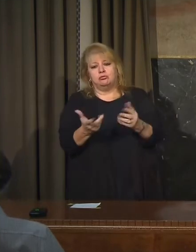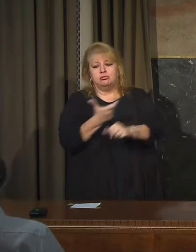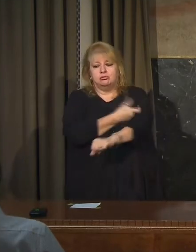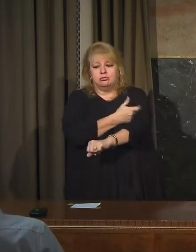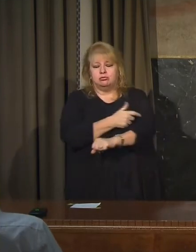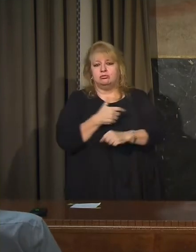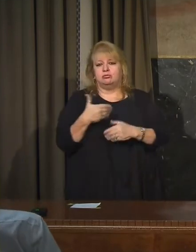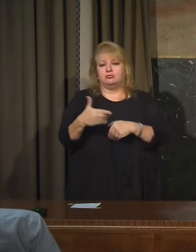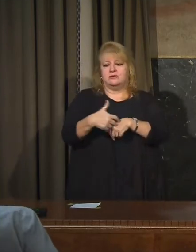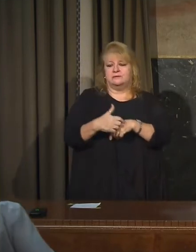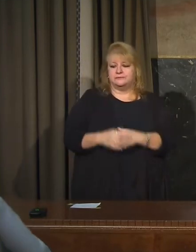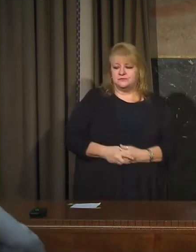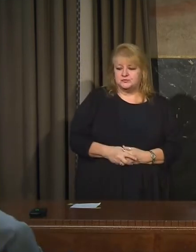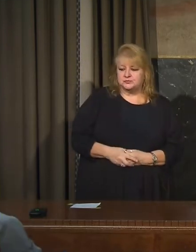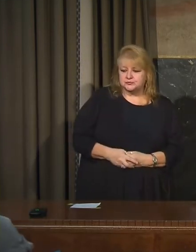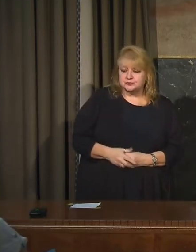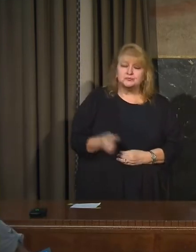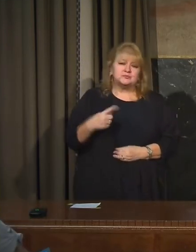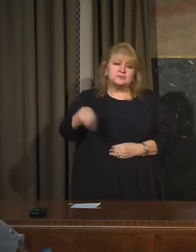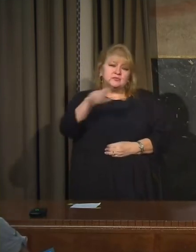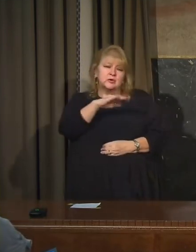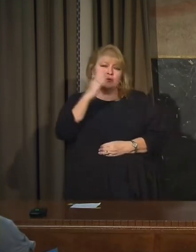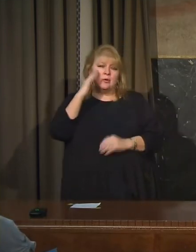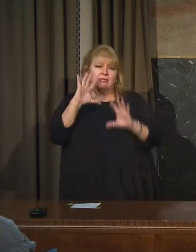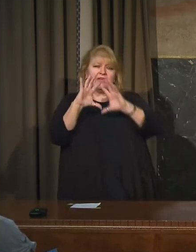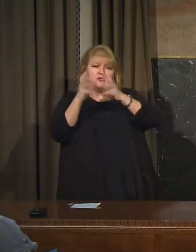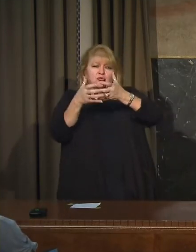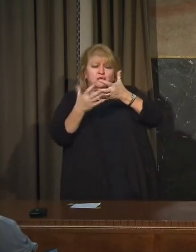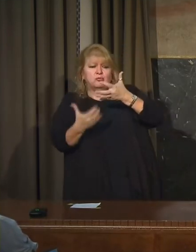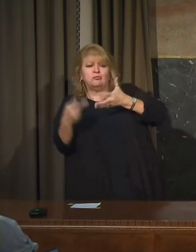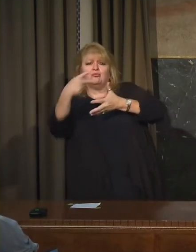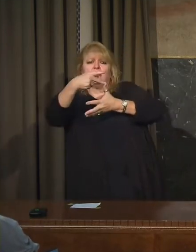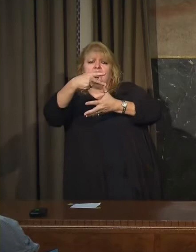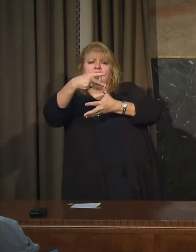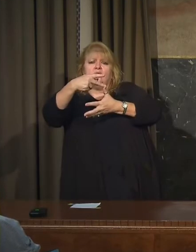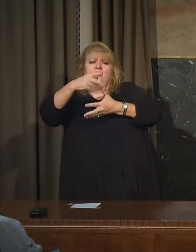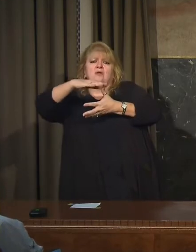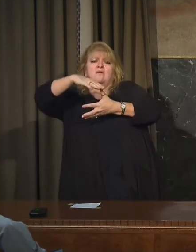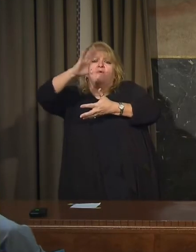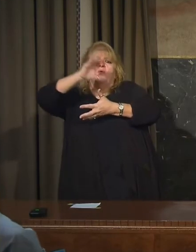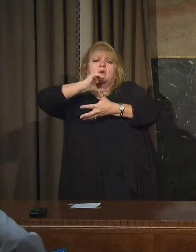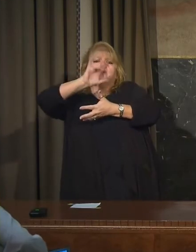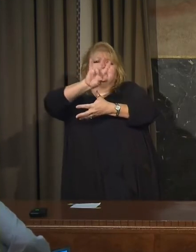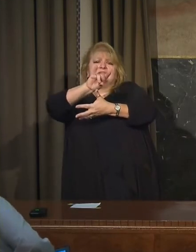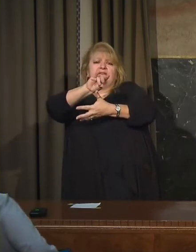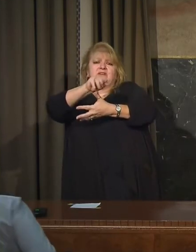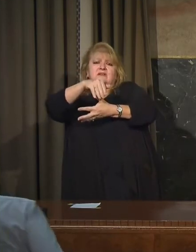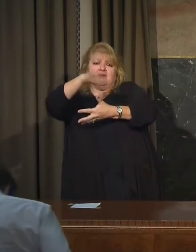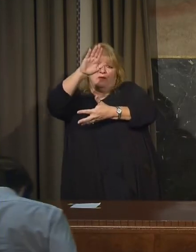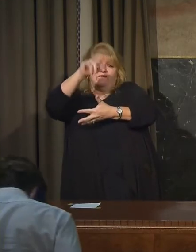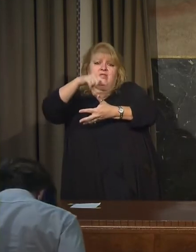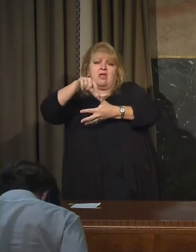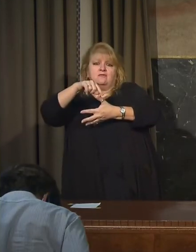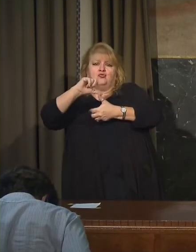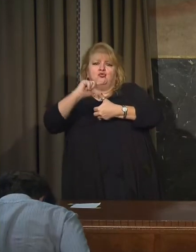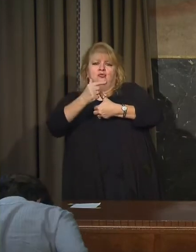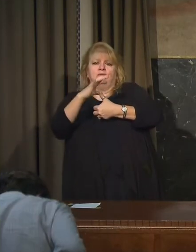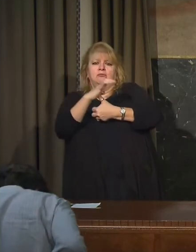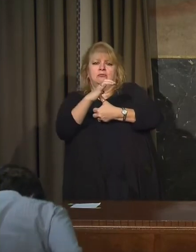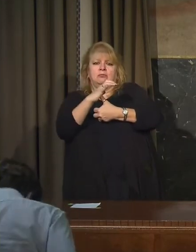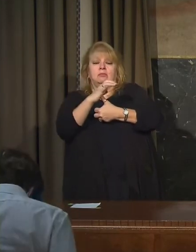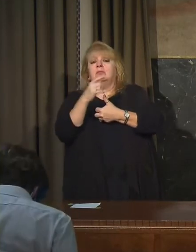As you know, those who are 70 and older are among those eligible to receive the vaccine now. And that